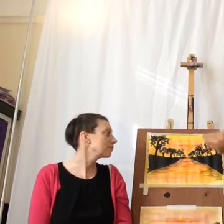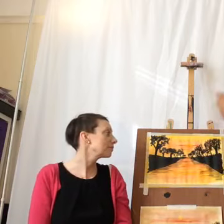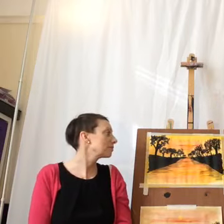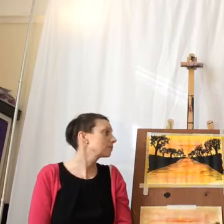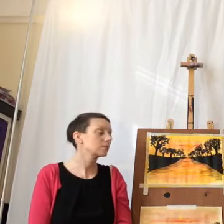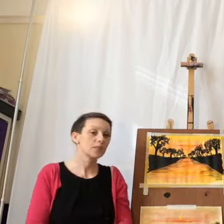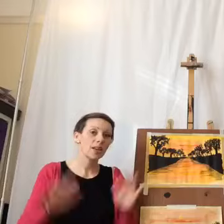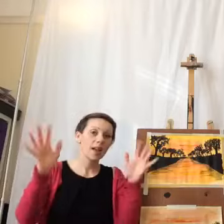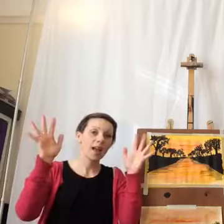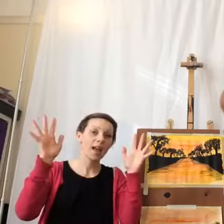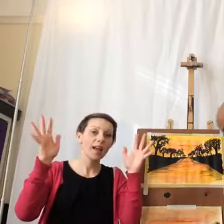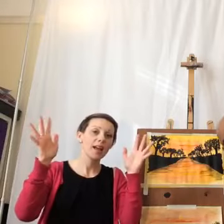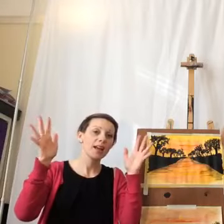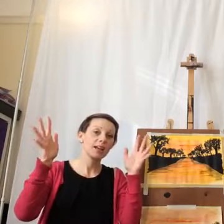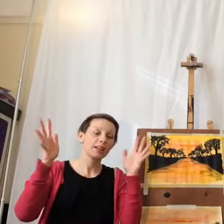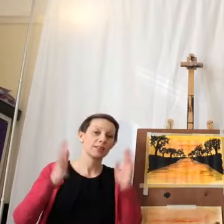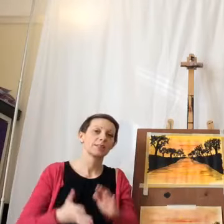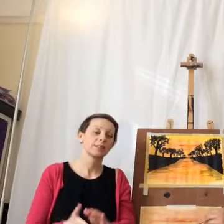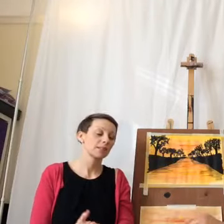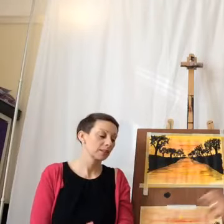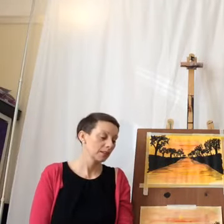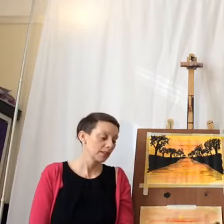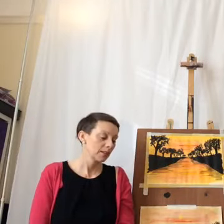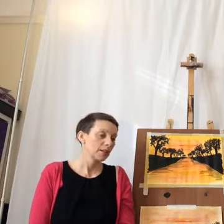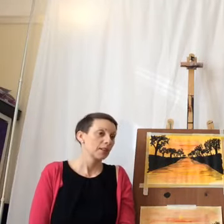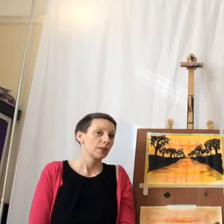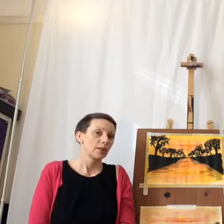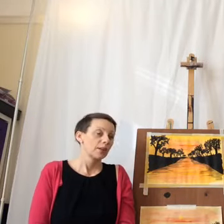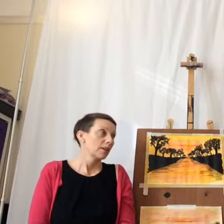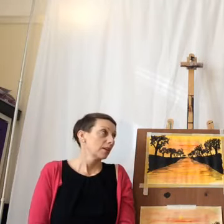There you go. Yay!